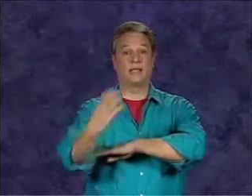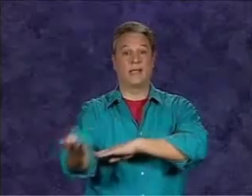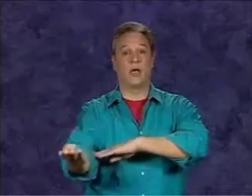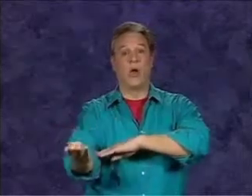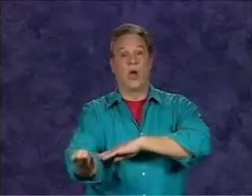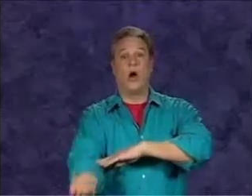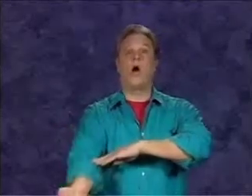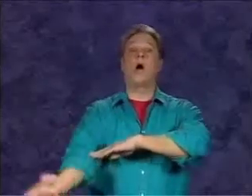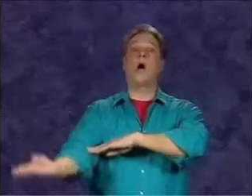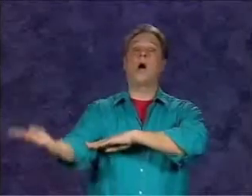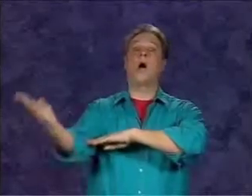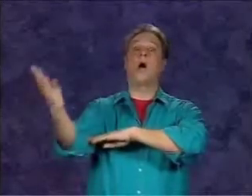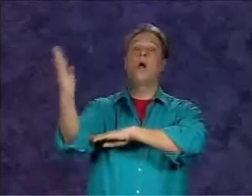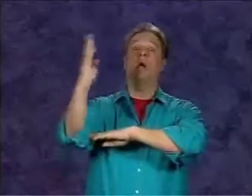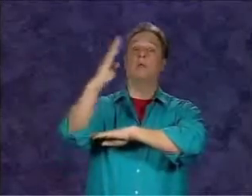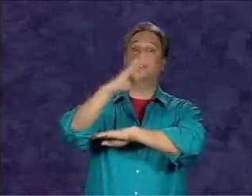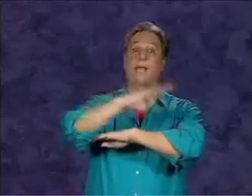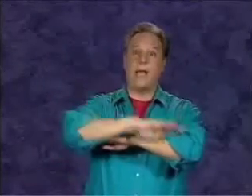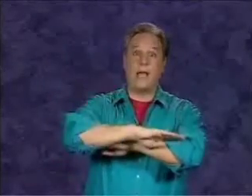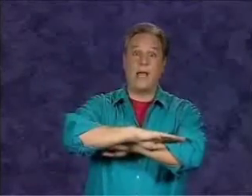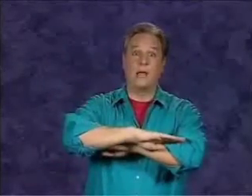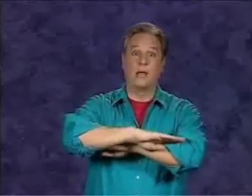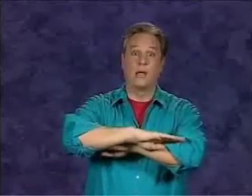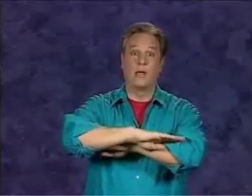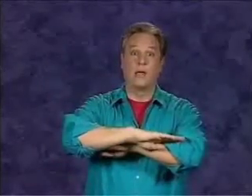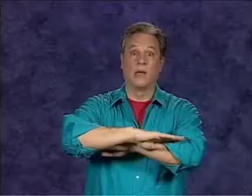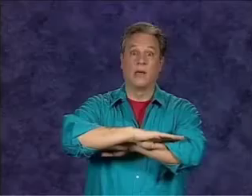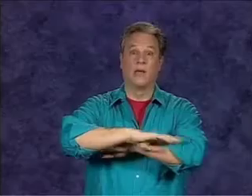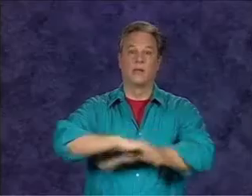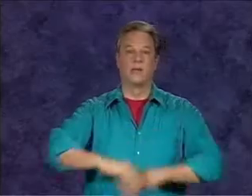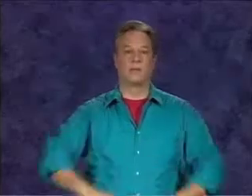lasting all day.